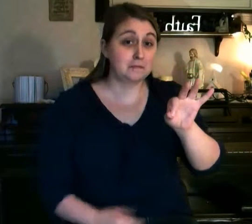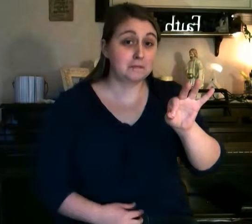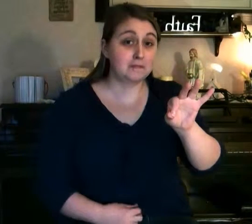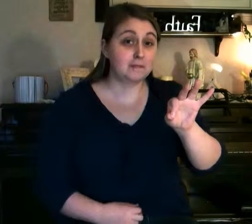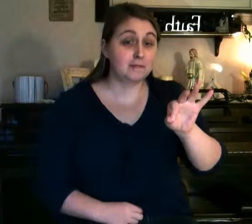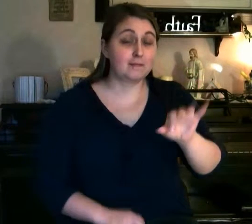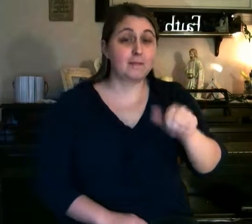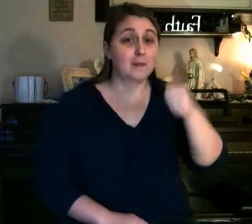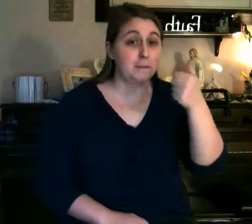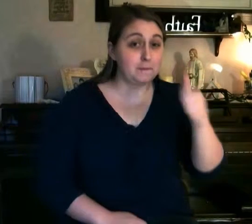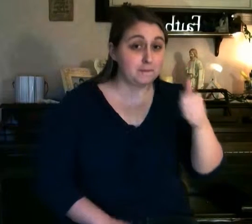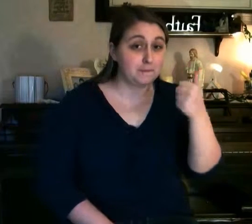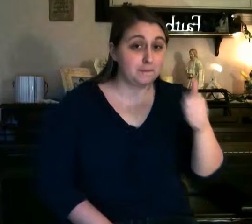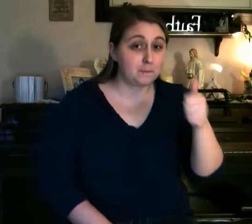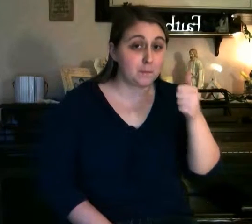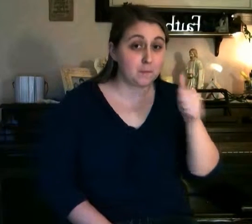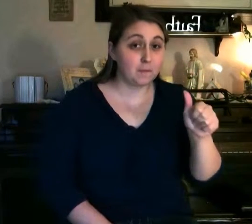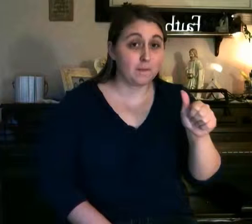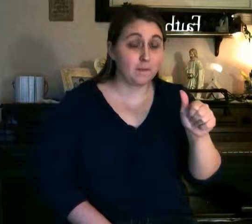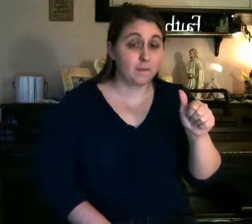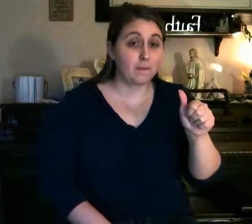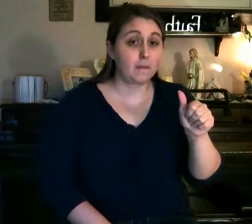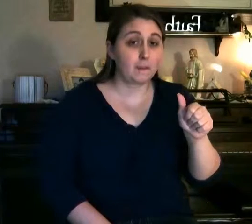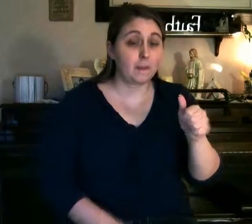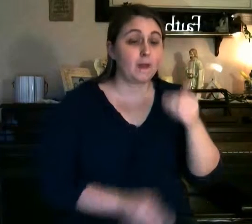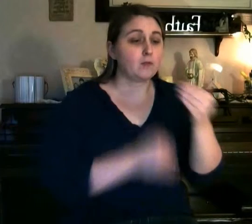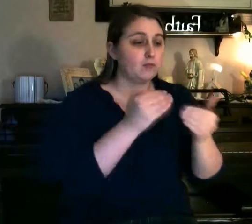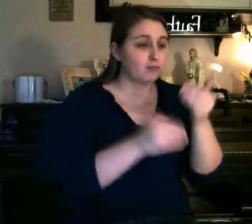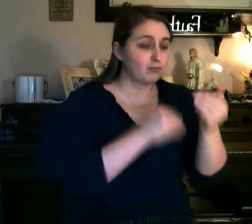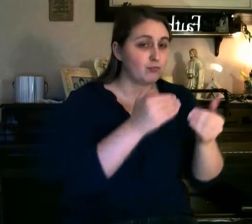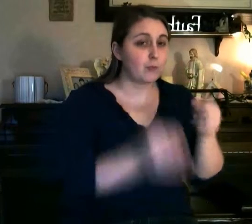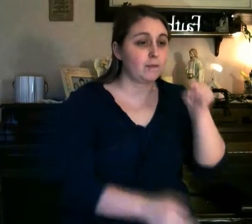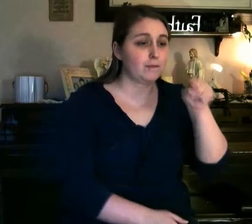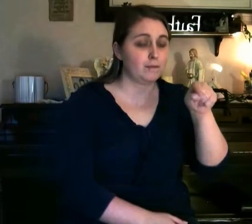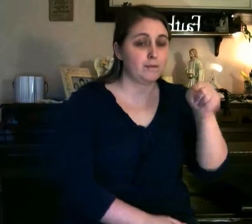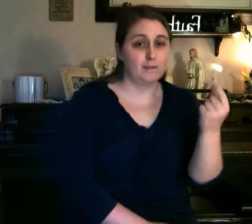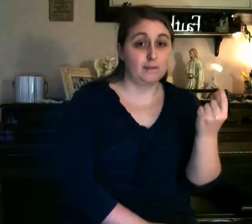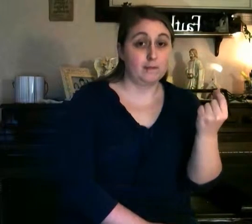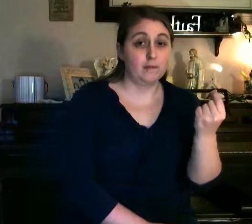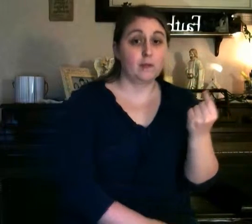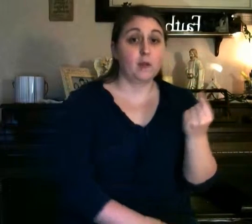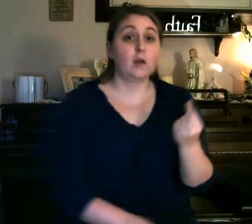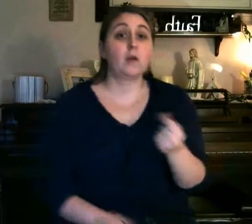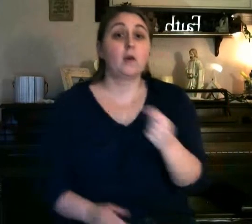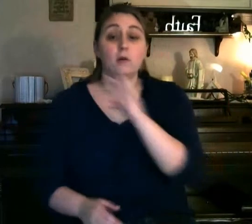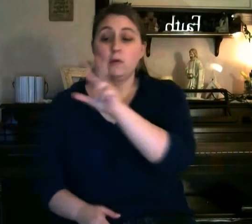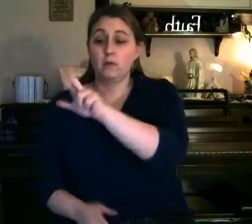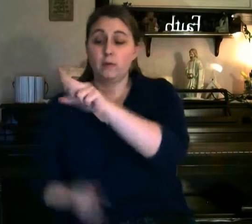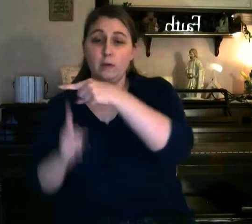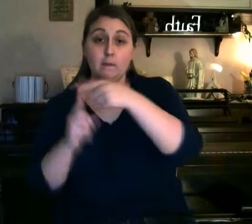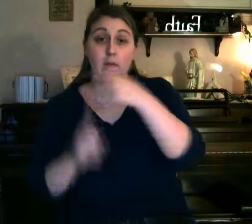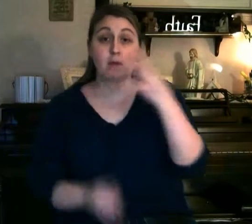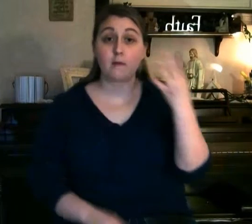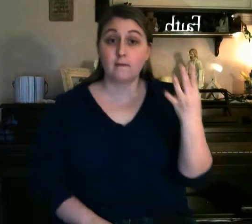9, 10. Keeps going, 11. So we're saying 3 plus 4. So let's start at